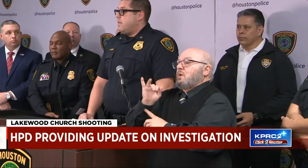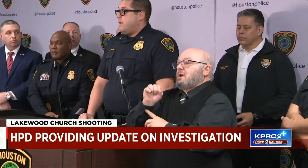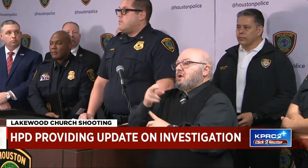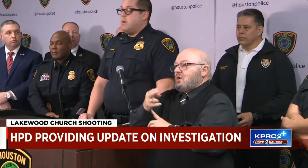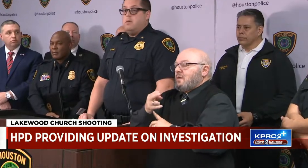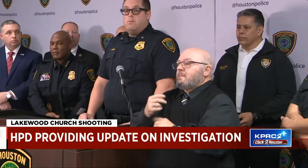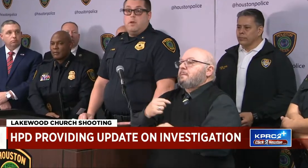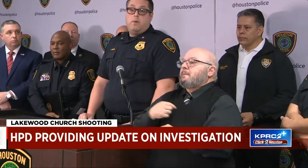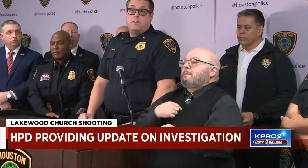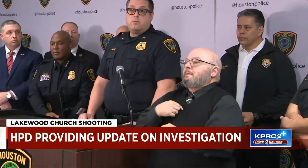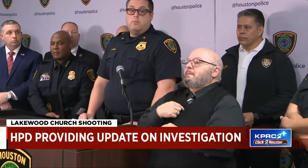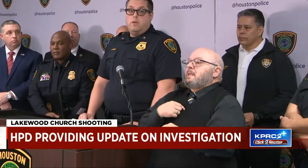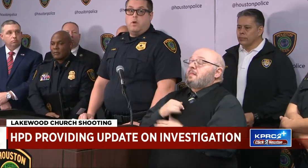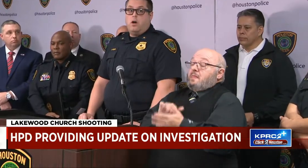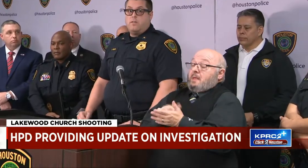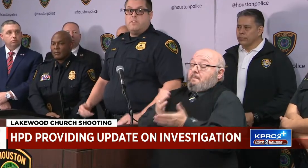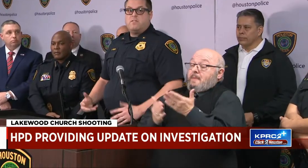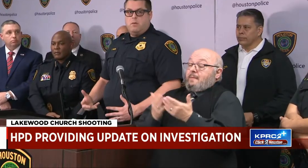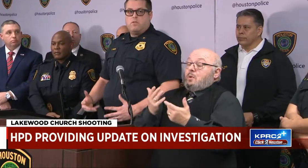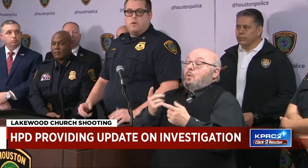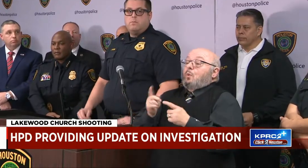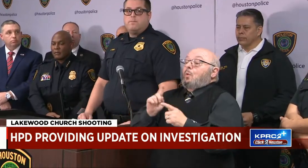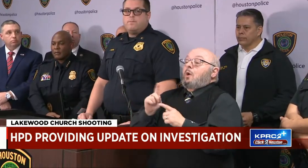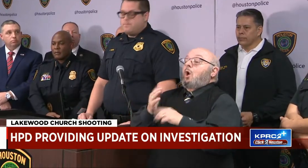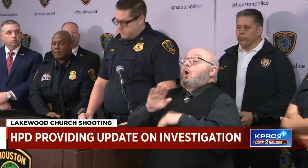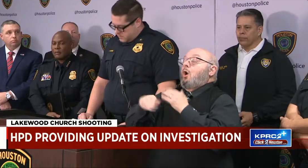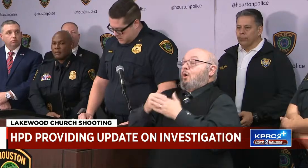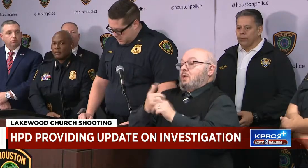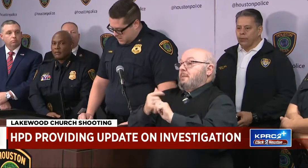believe that might possibly be where all of this stems from.